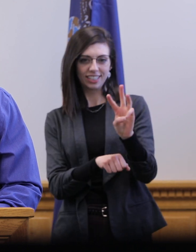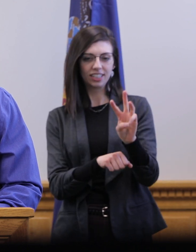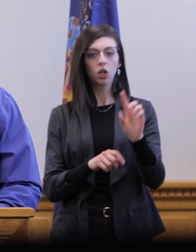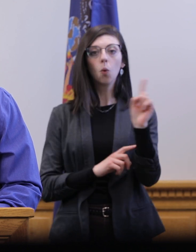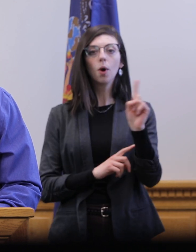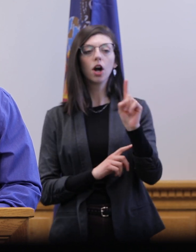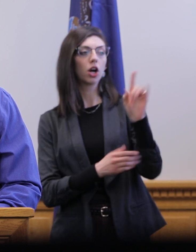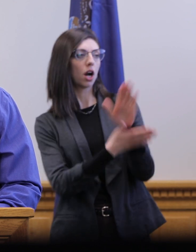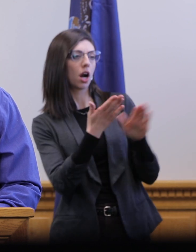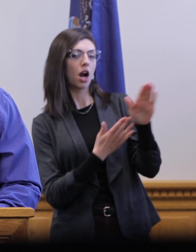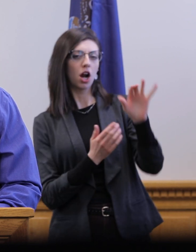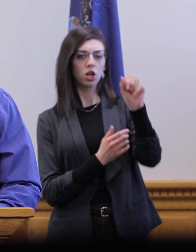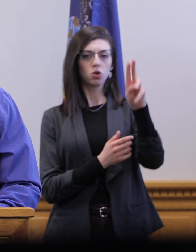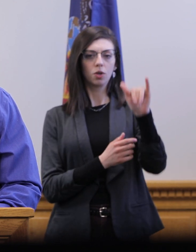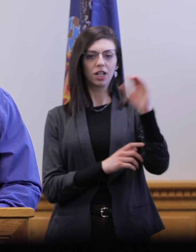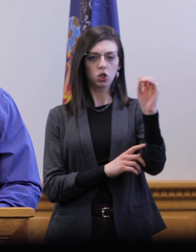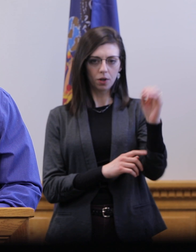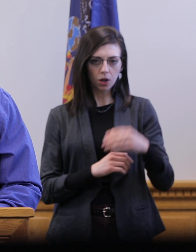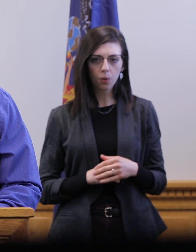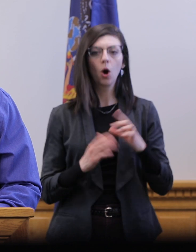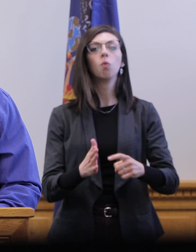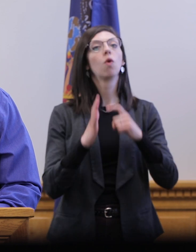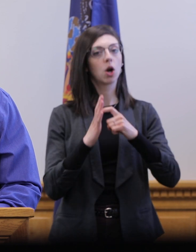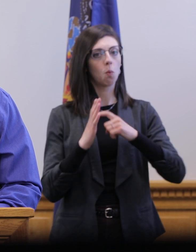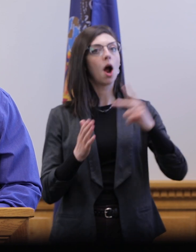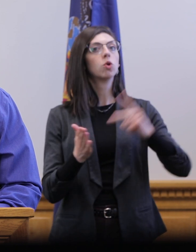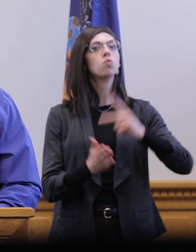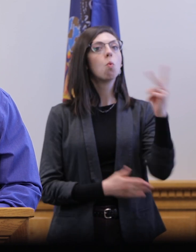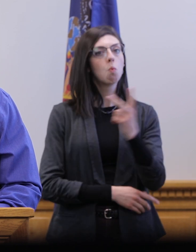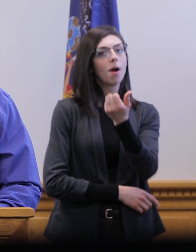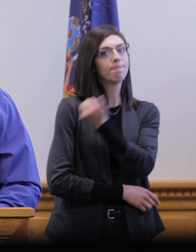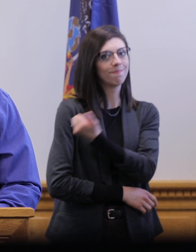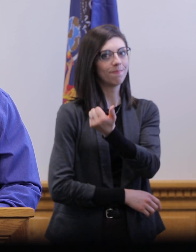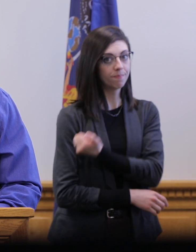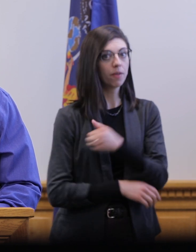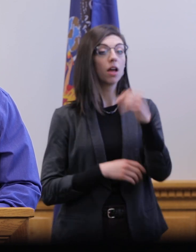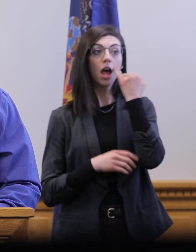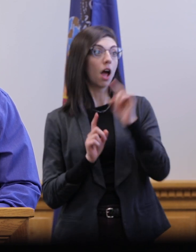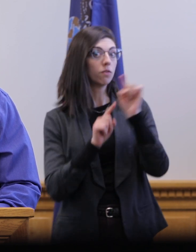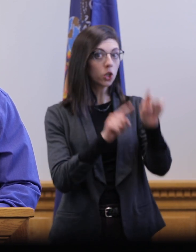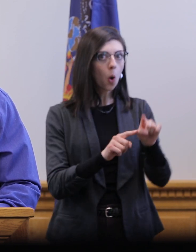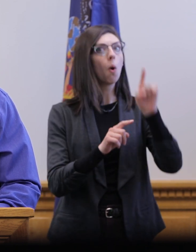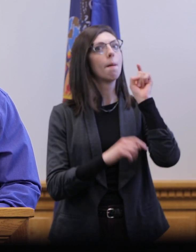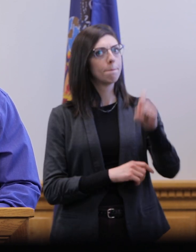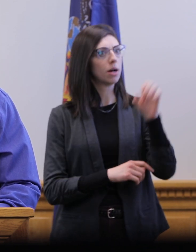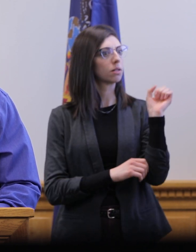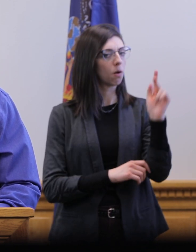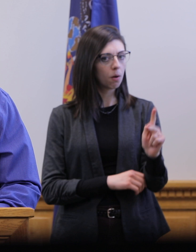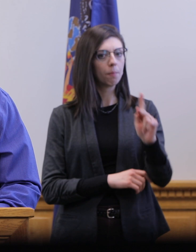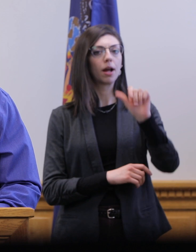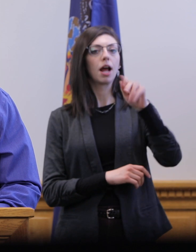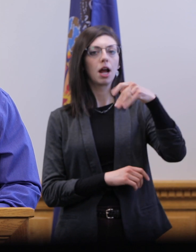Oswego. The Moderna vaccine requires 2 doses, and patients need to be available for their second shot Thursday, April